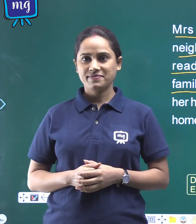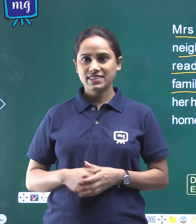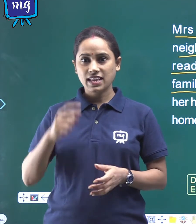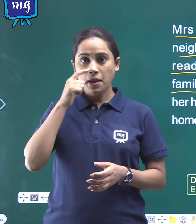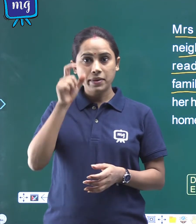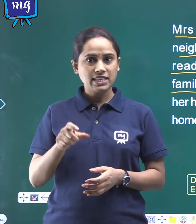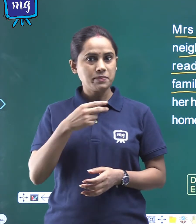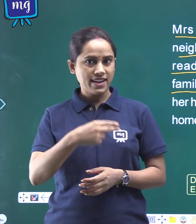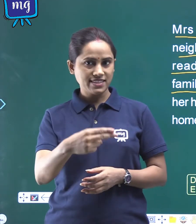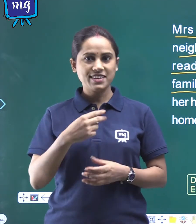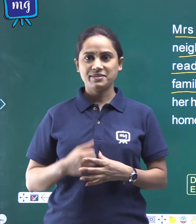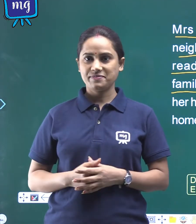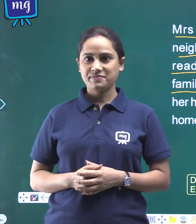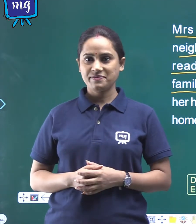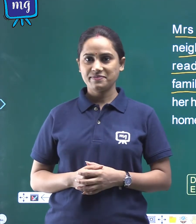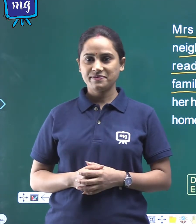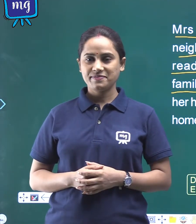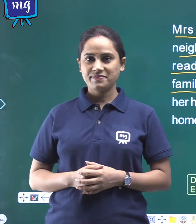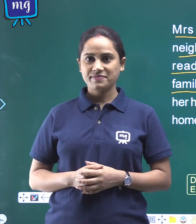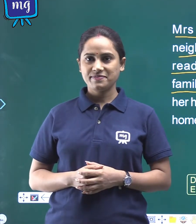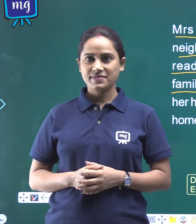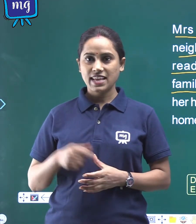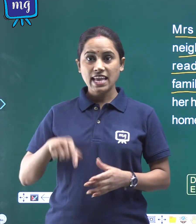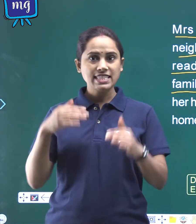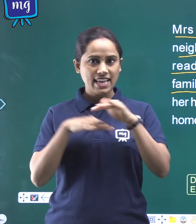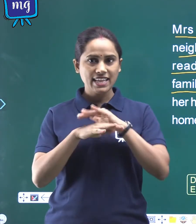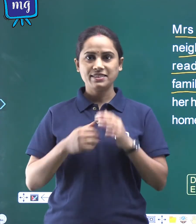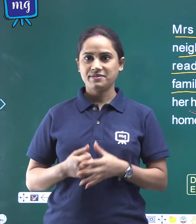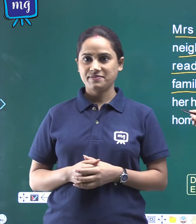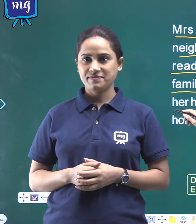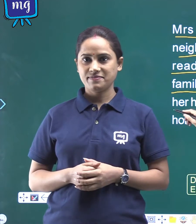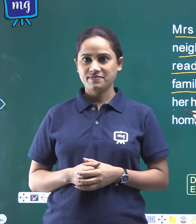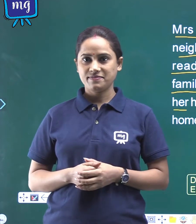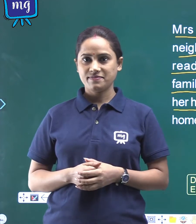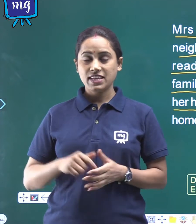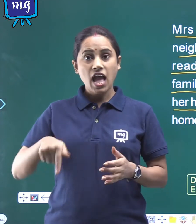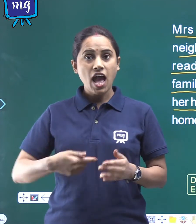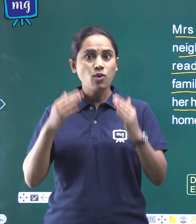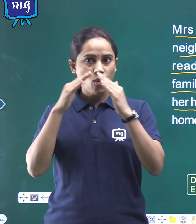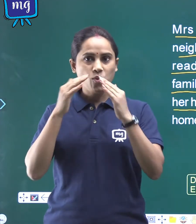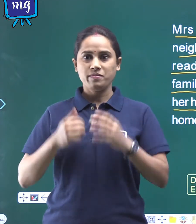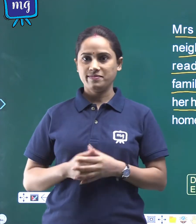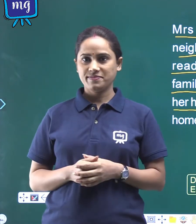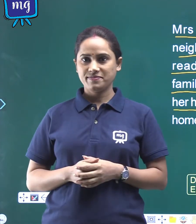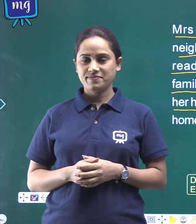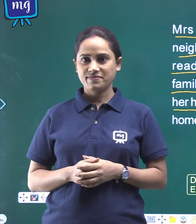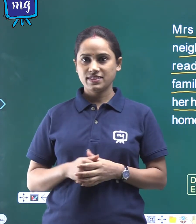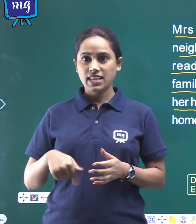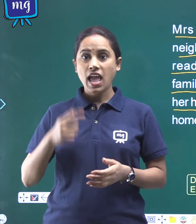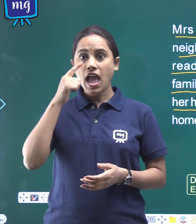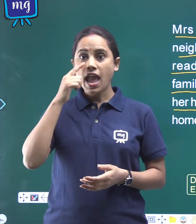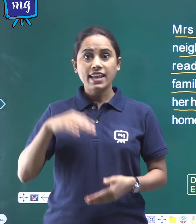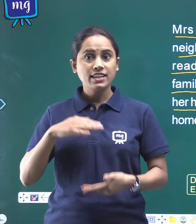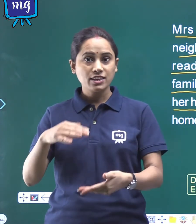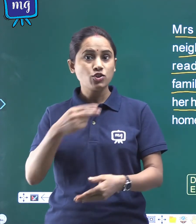Mrs. Pearson is in her home and